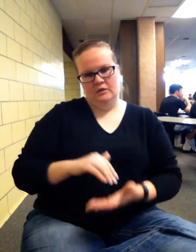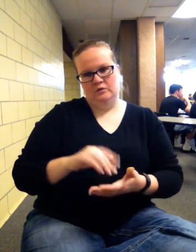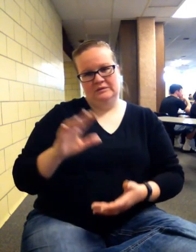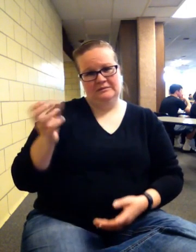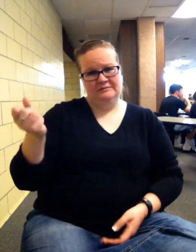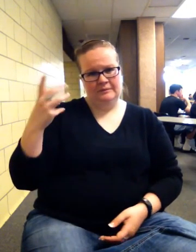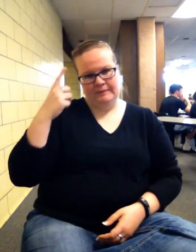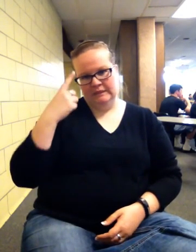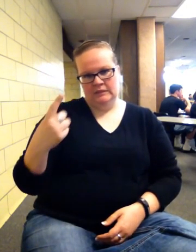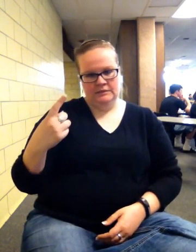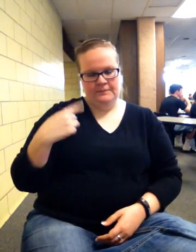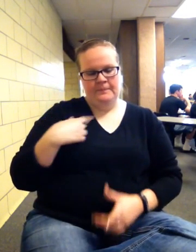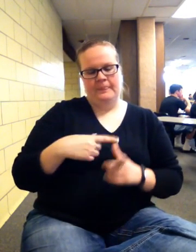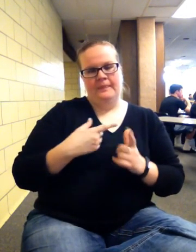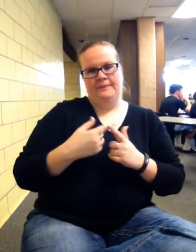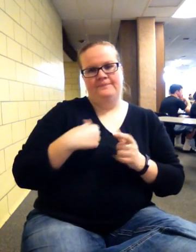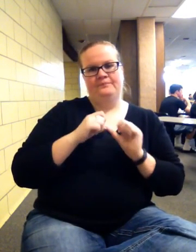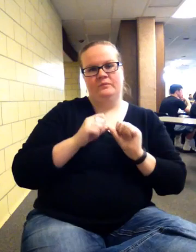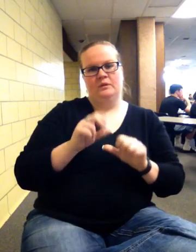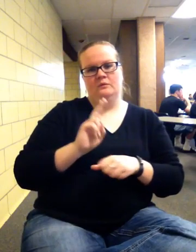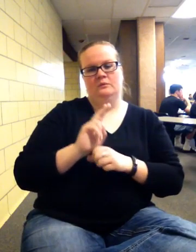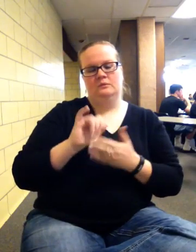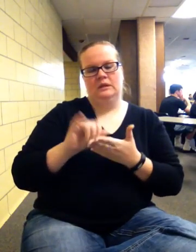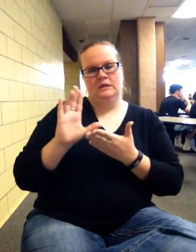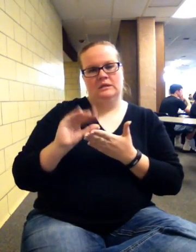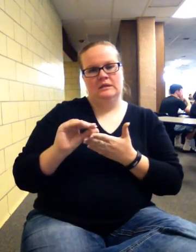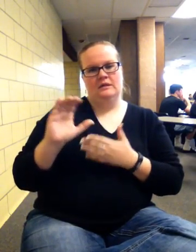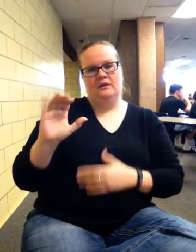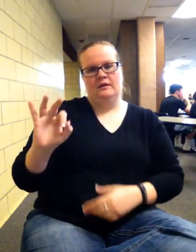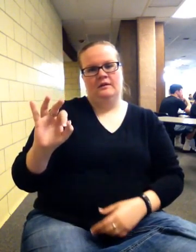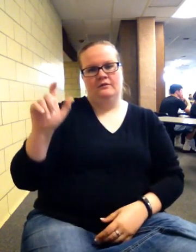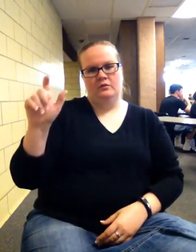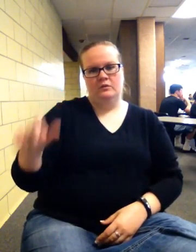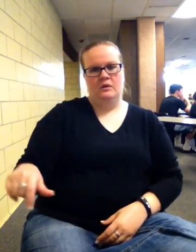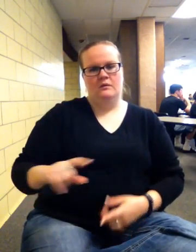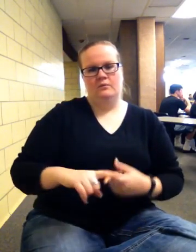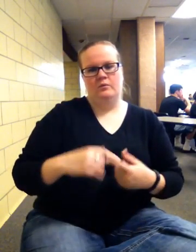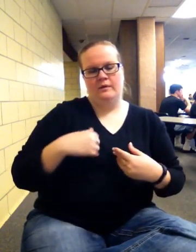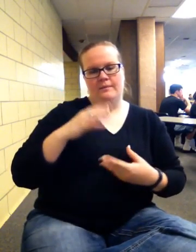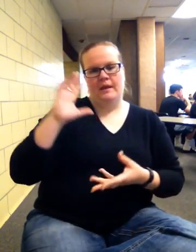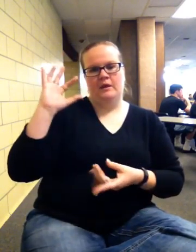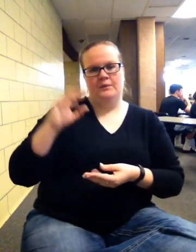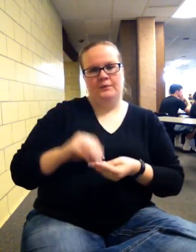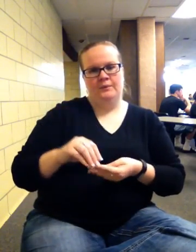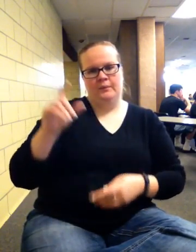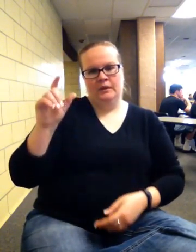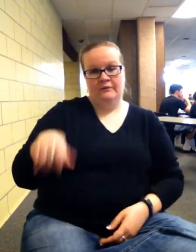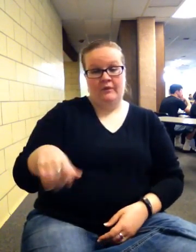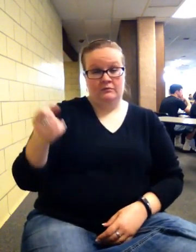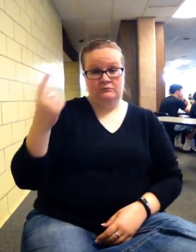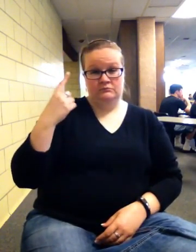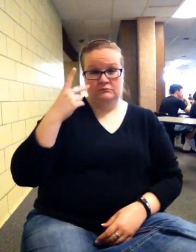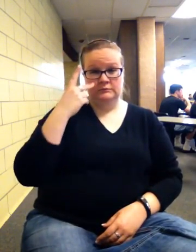And then I'm going to continue to use the discounted cash flow column to get my cumulative column. Does everybody see what's going on there?